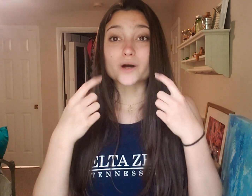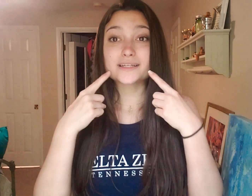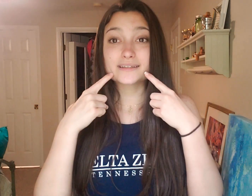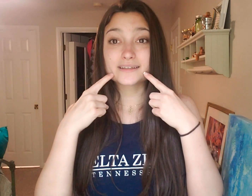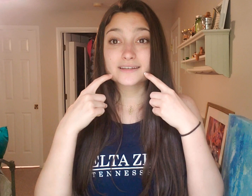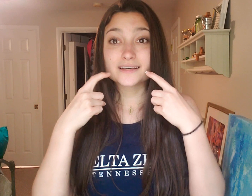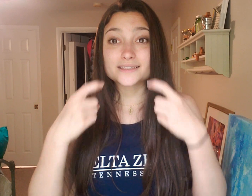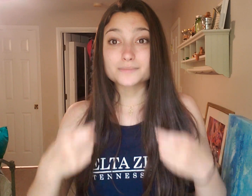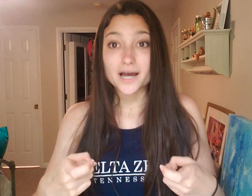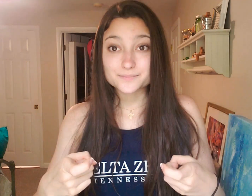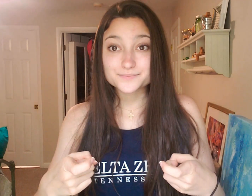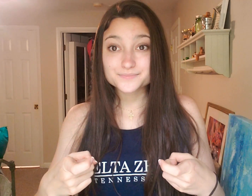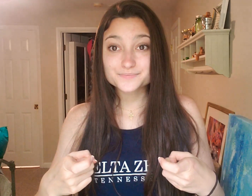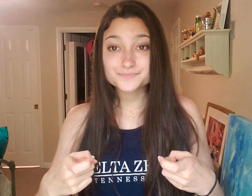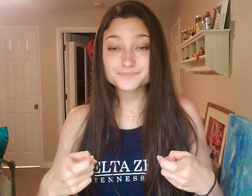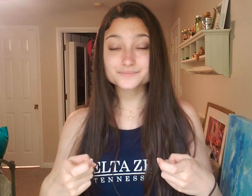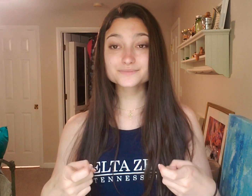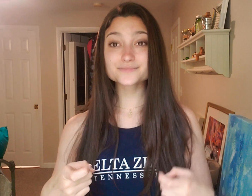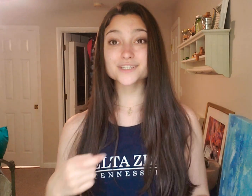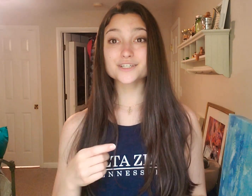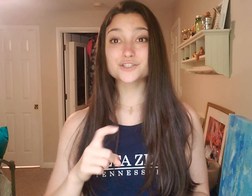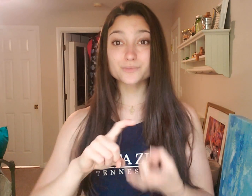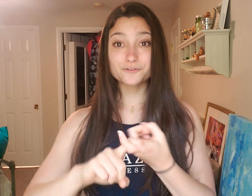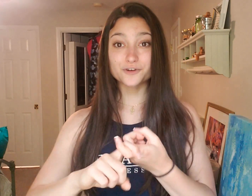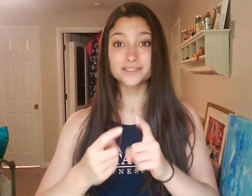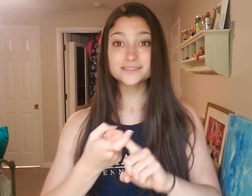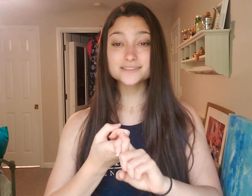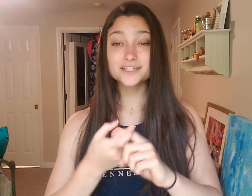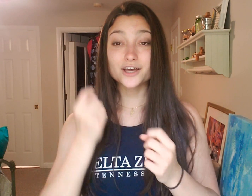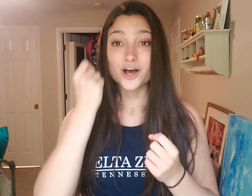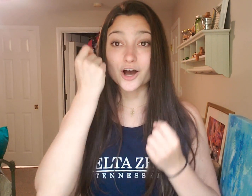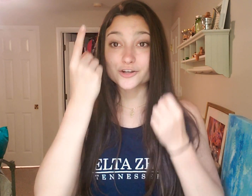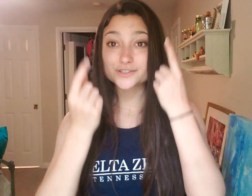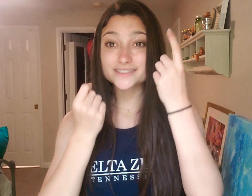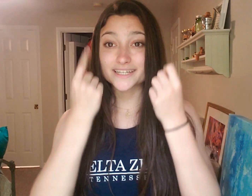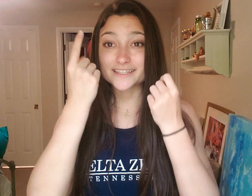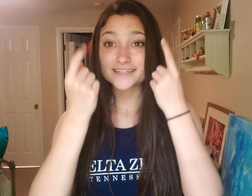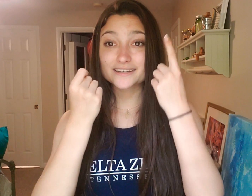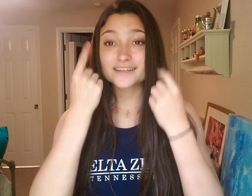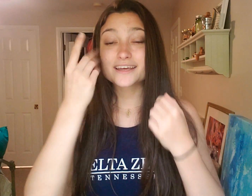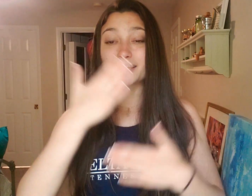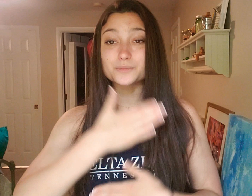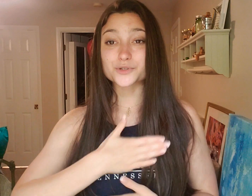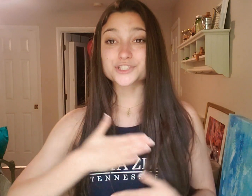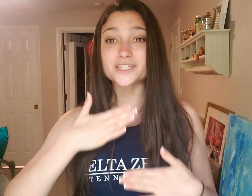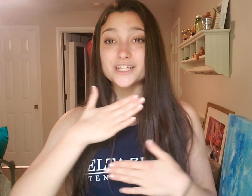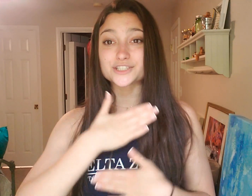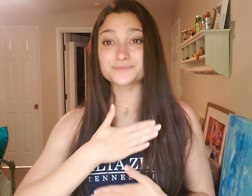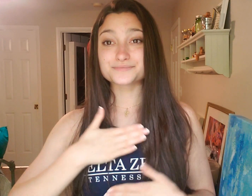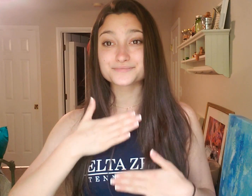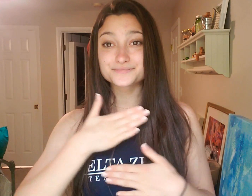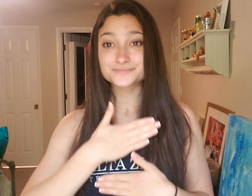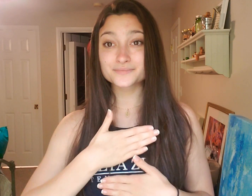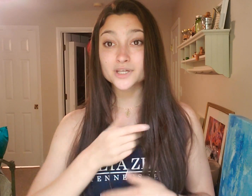what is mine. To my friends, understanding and appreciation.